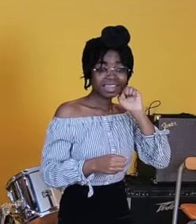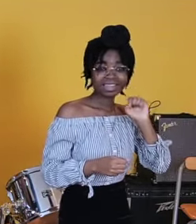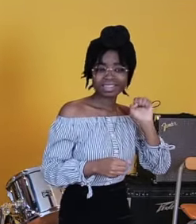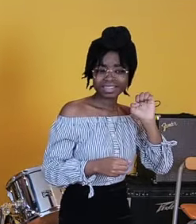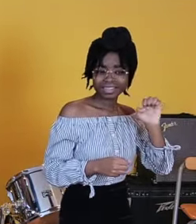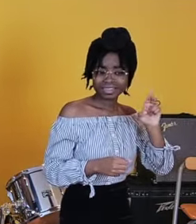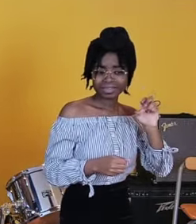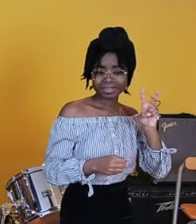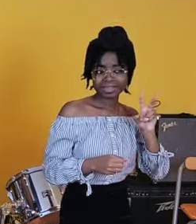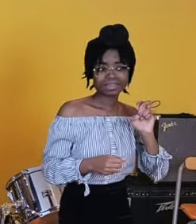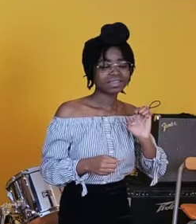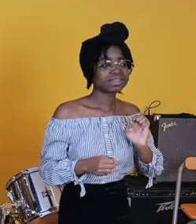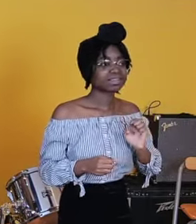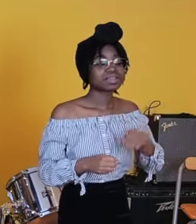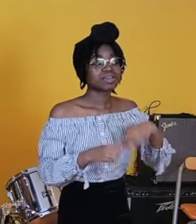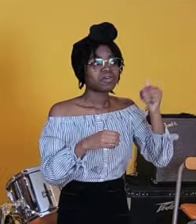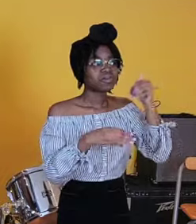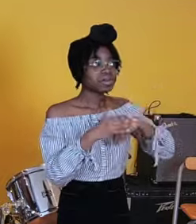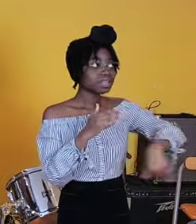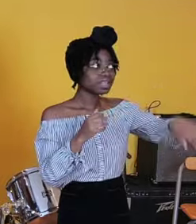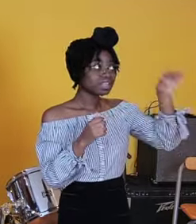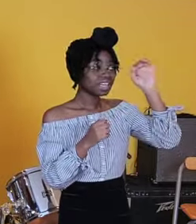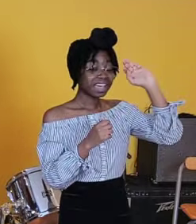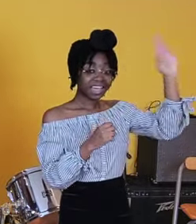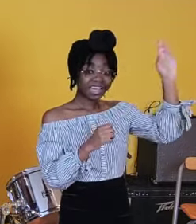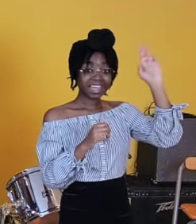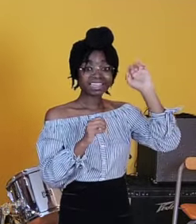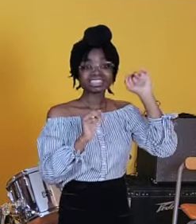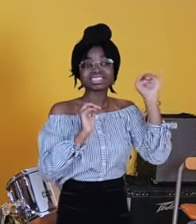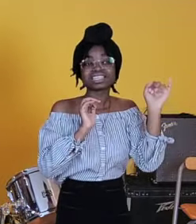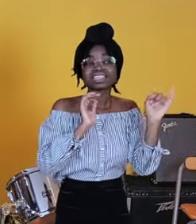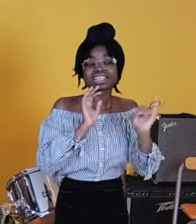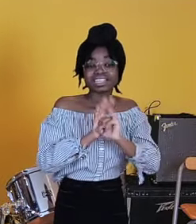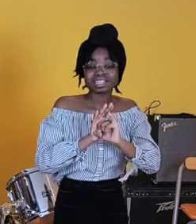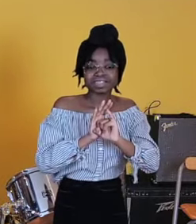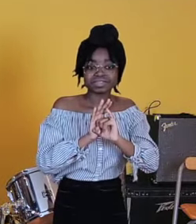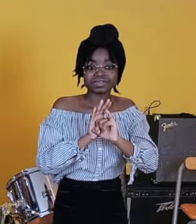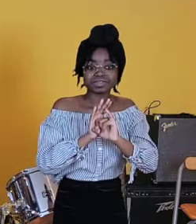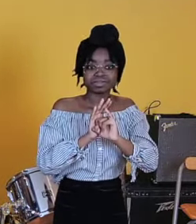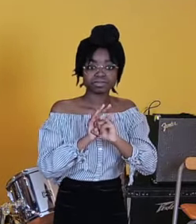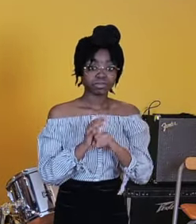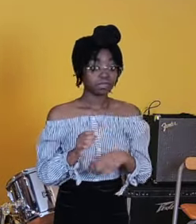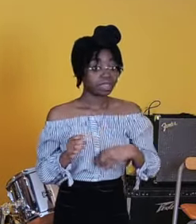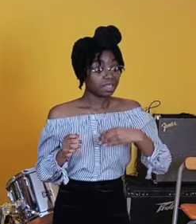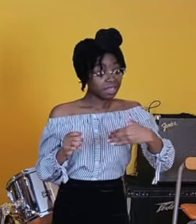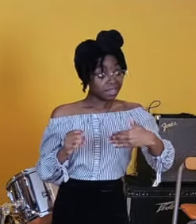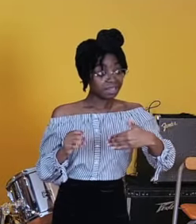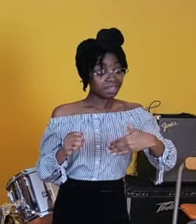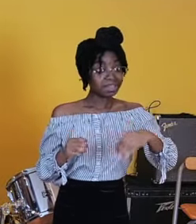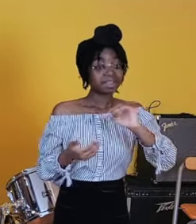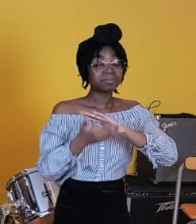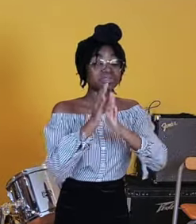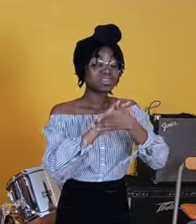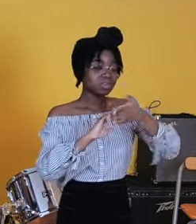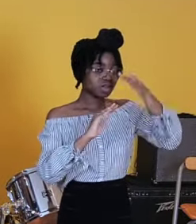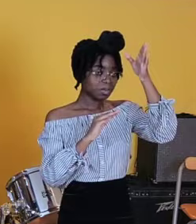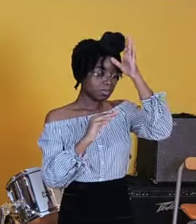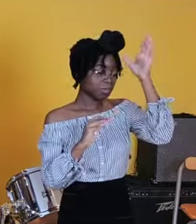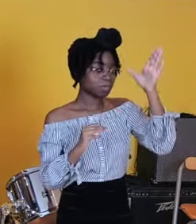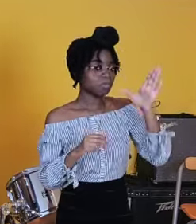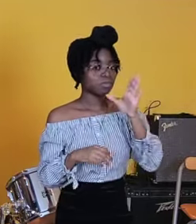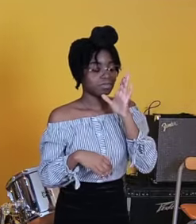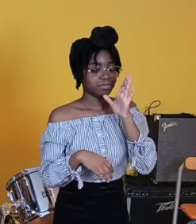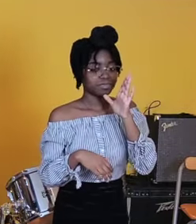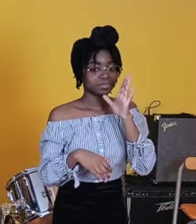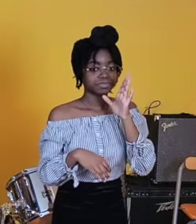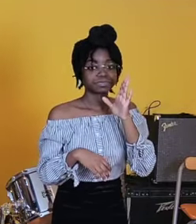on to become parents. So they were created in God's image, and then later on, they became father and mother. Right? And